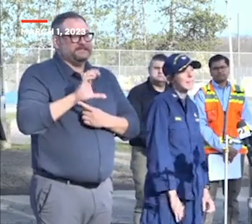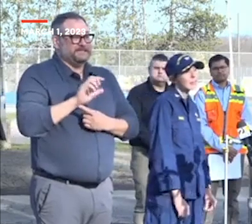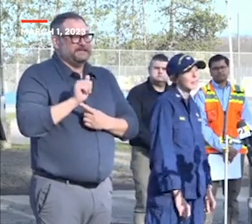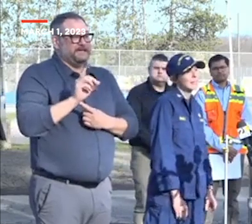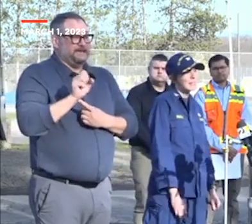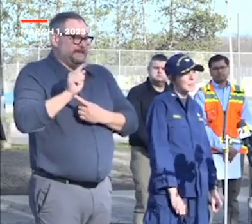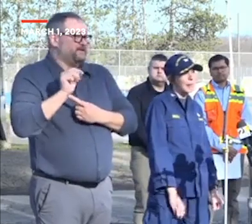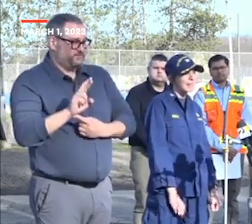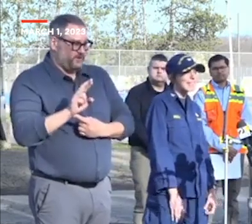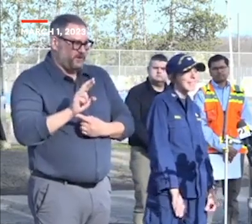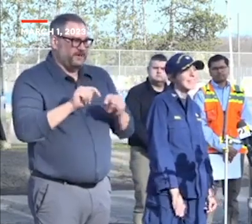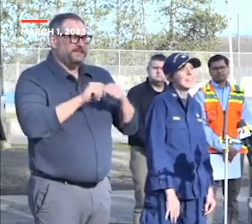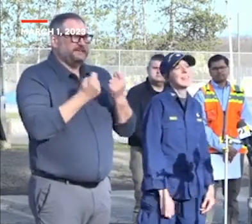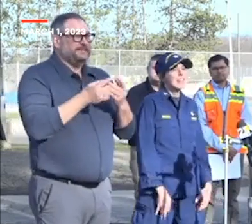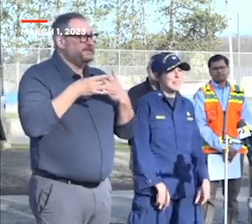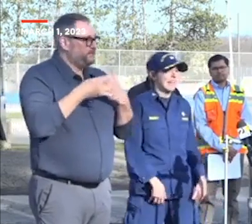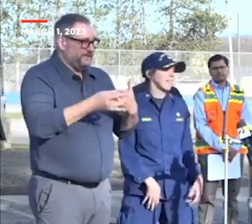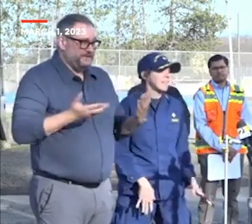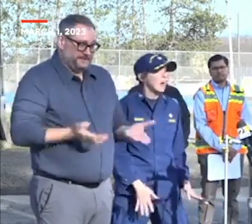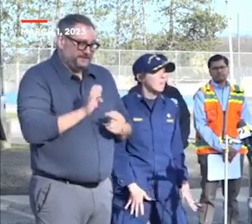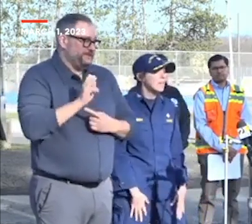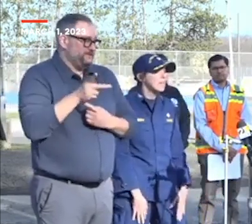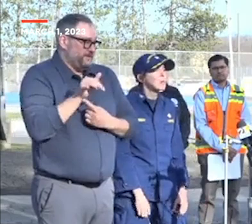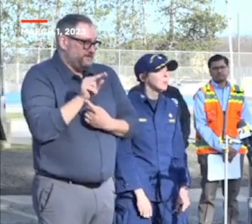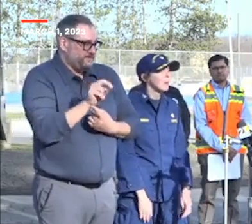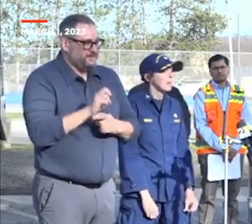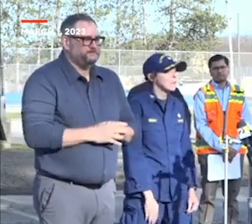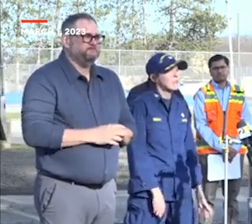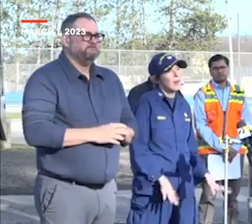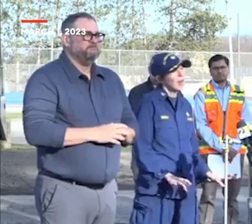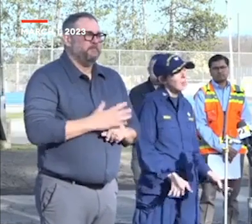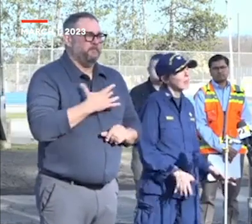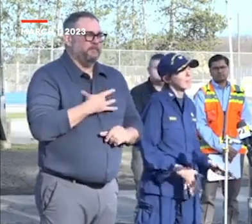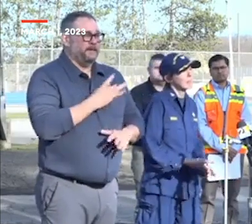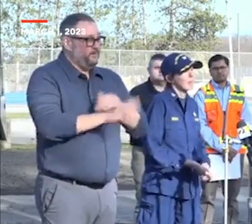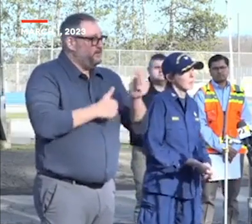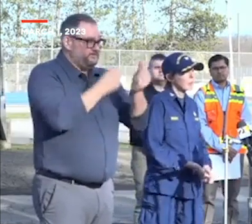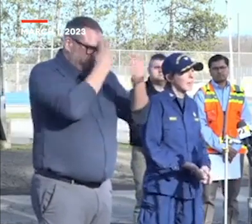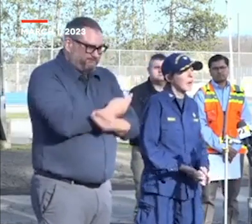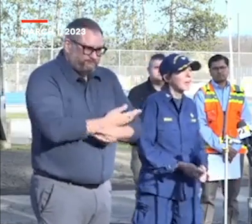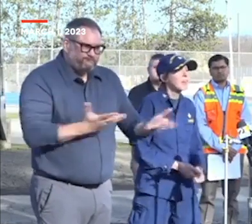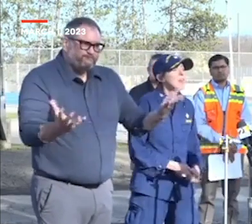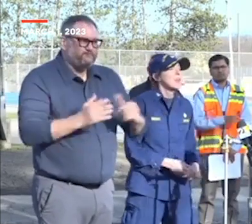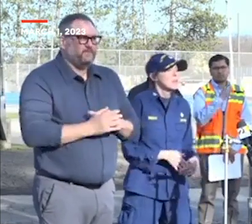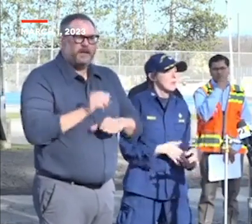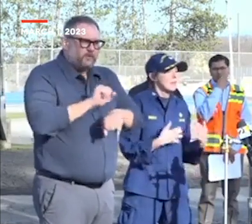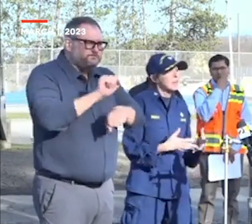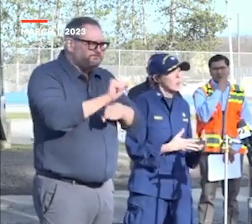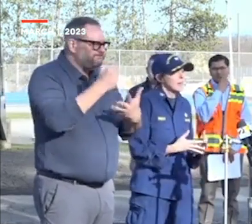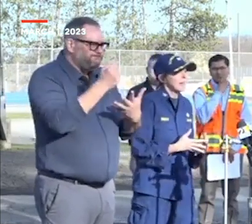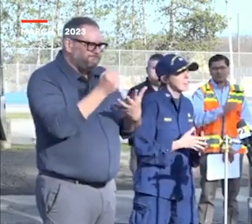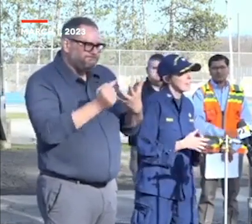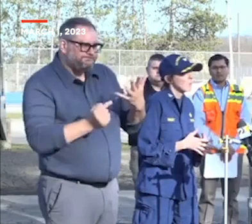lead here in East Palestine. Today, I'd like to update you just on a couple of things that we're working on. So